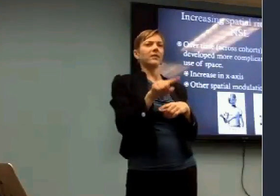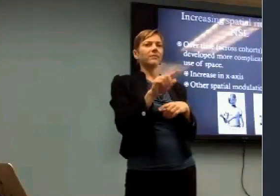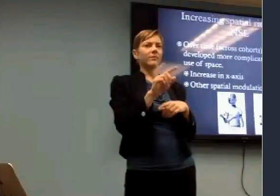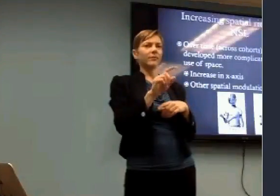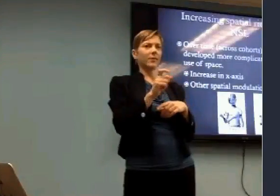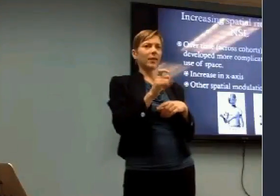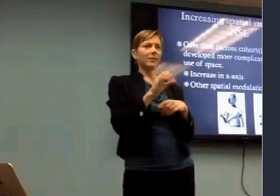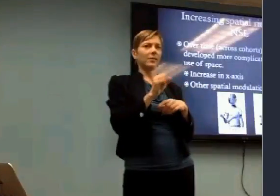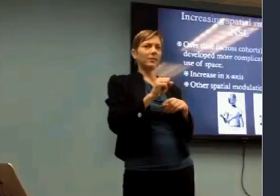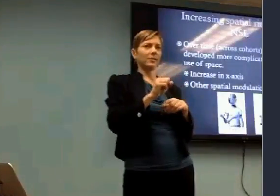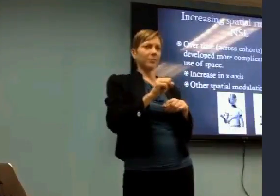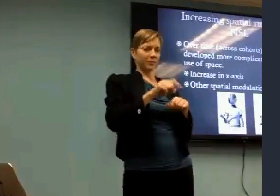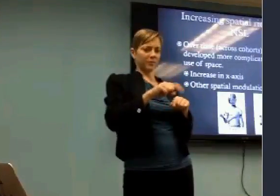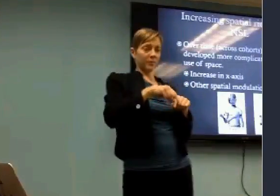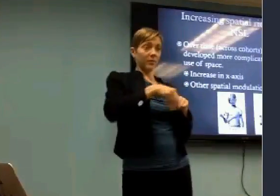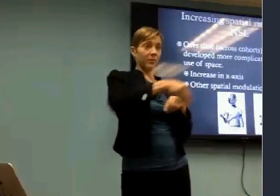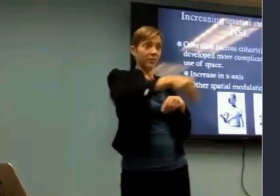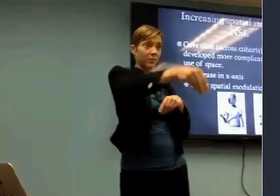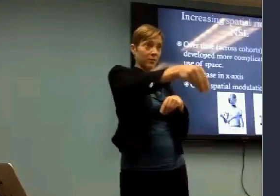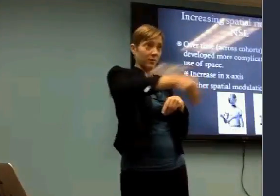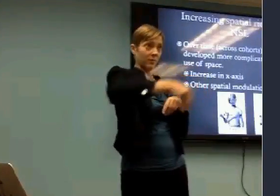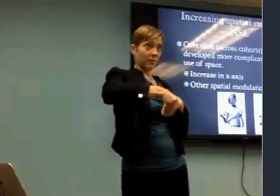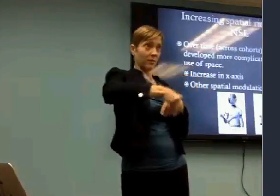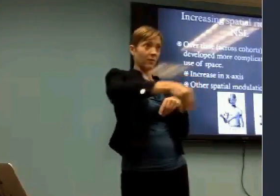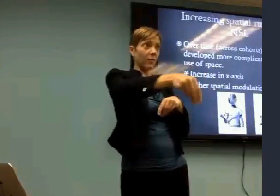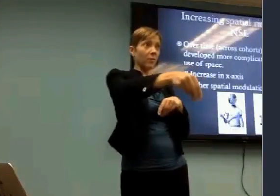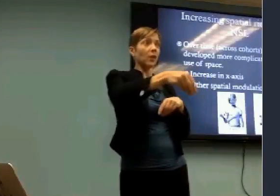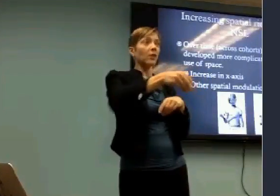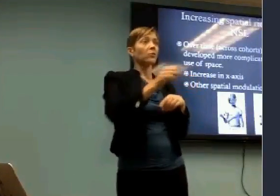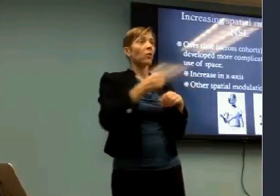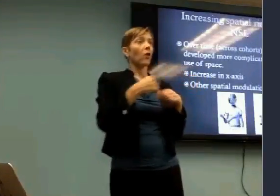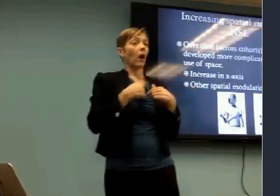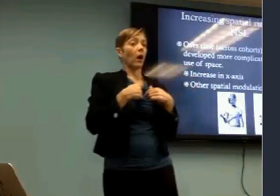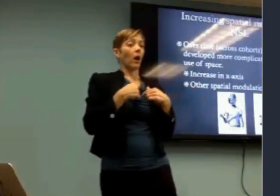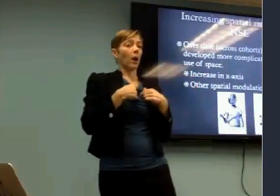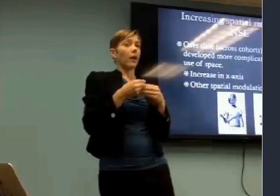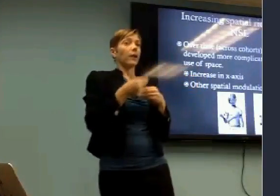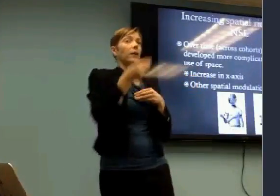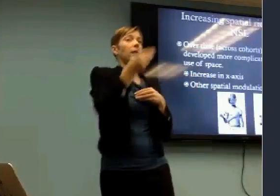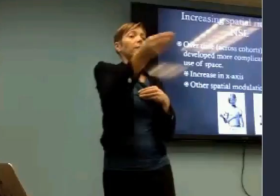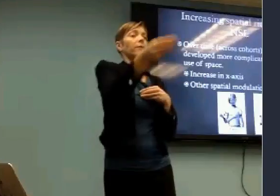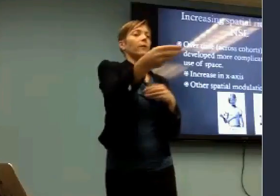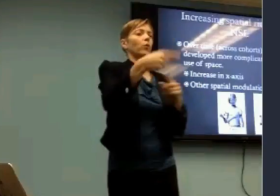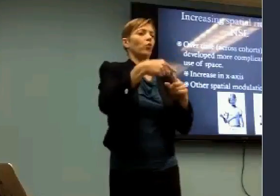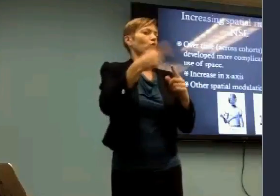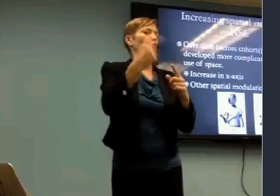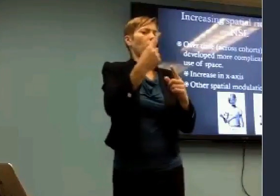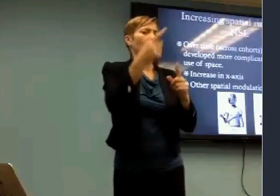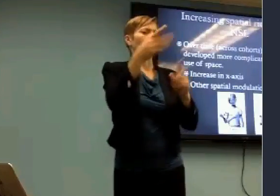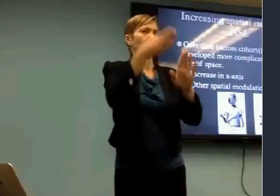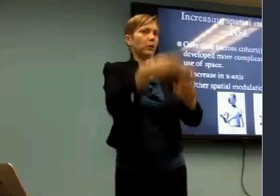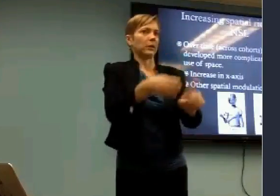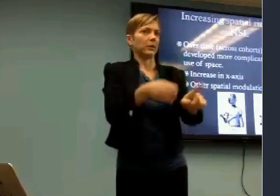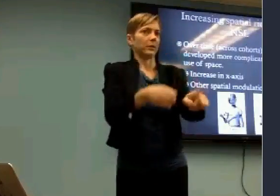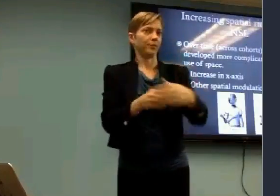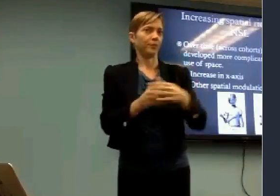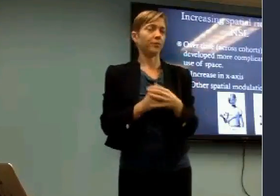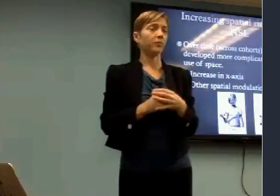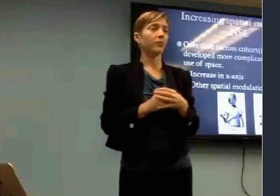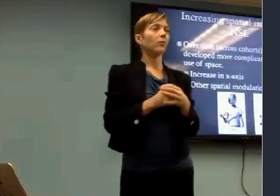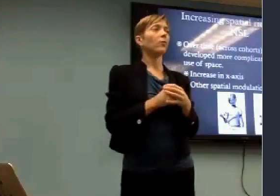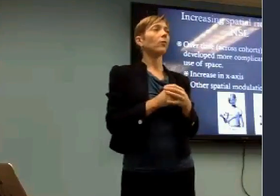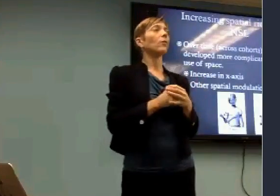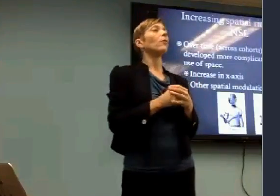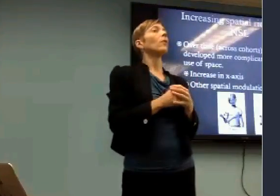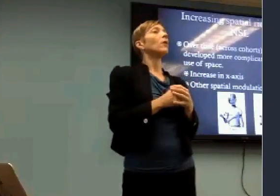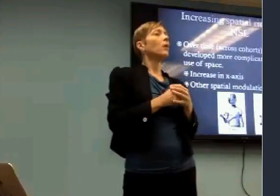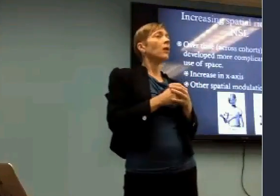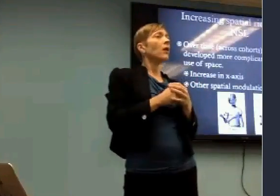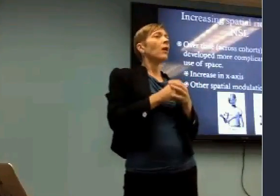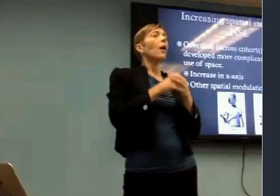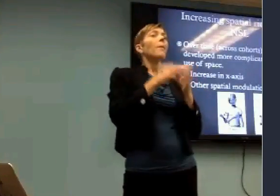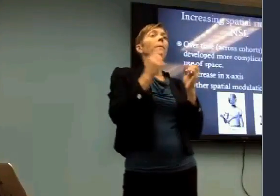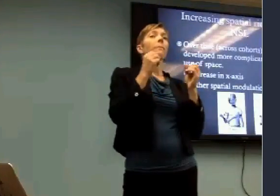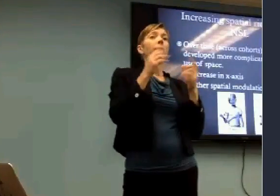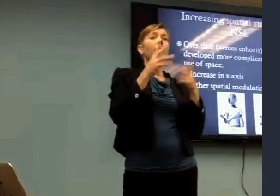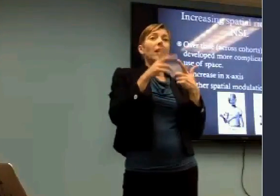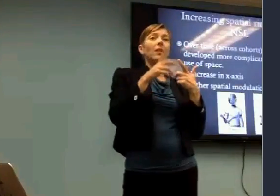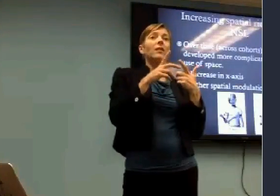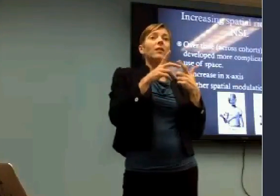body, that is the z-axis. So I am giving something outward to somebody else, to a person standing in front of me. That's using